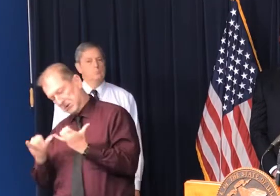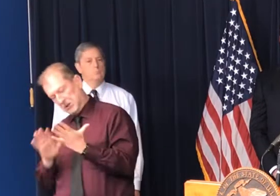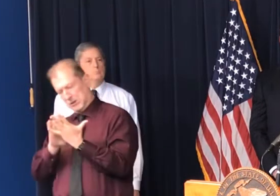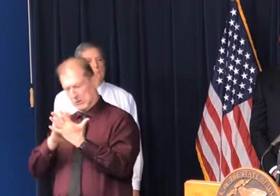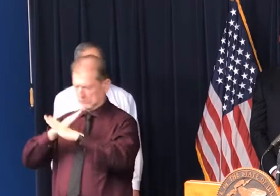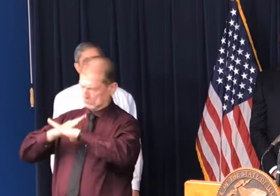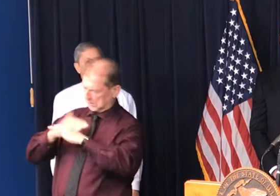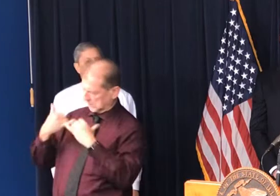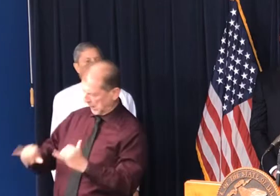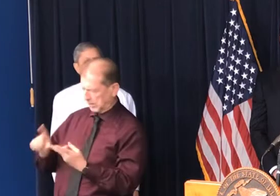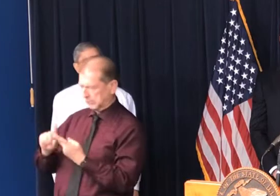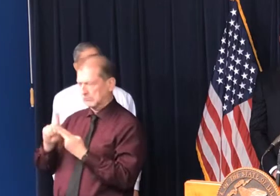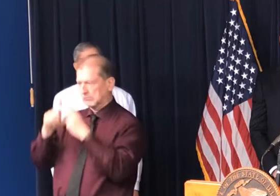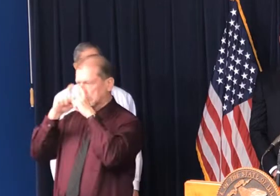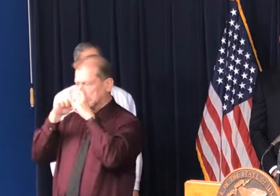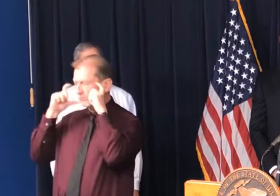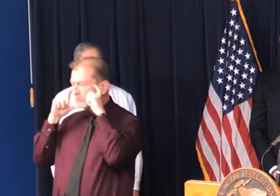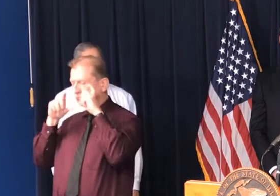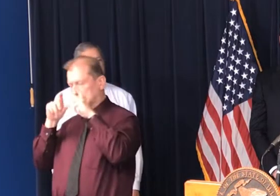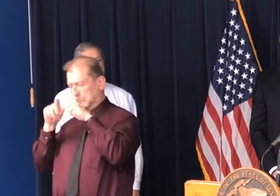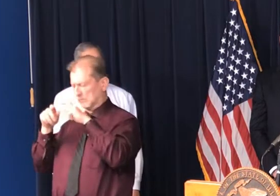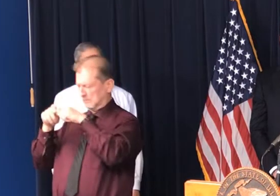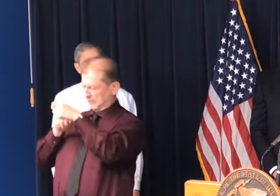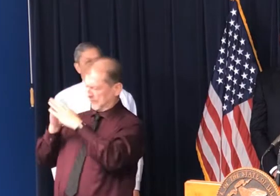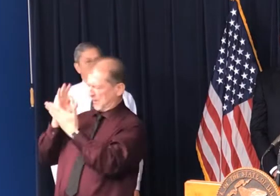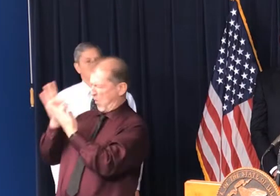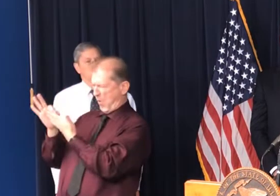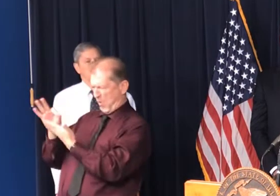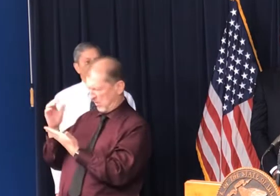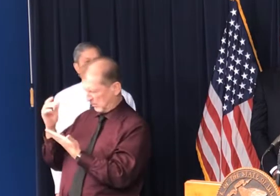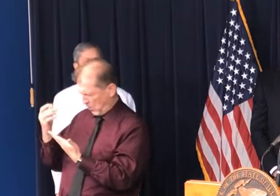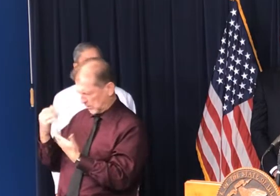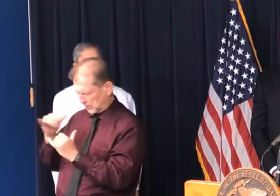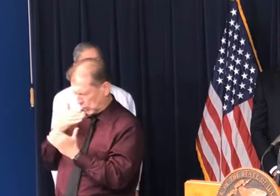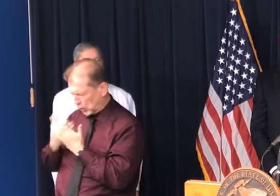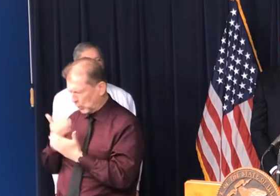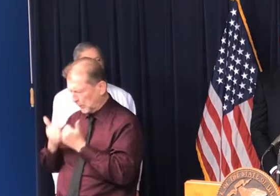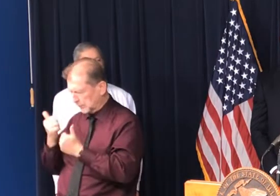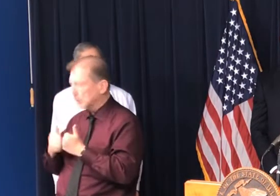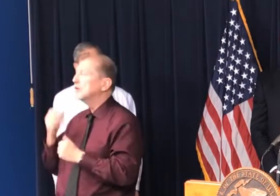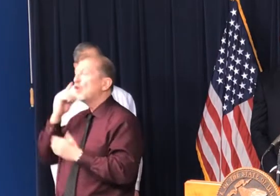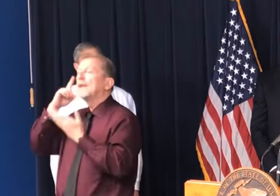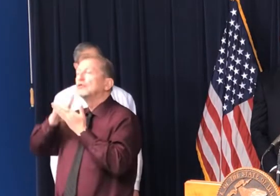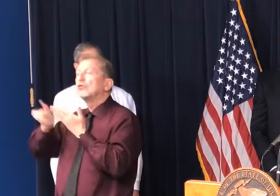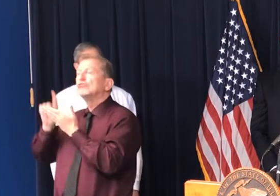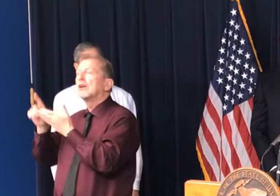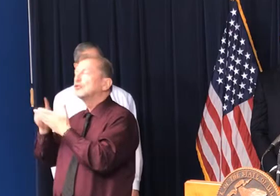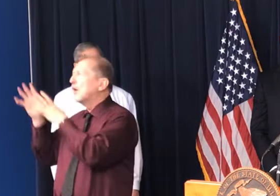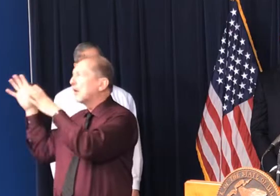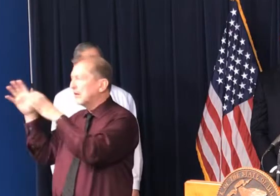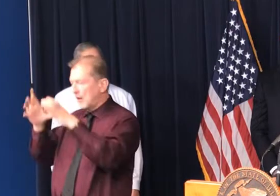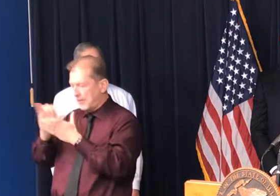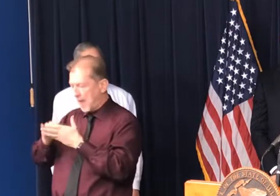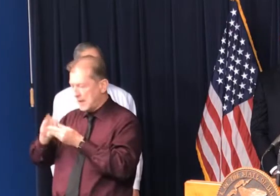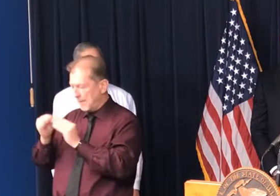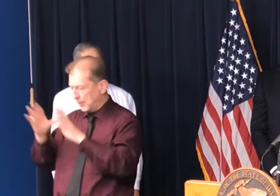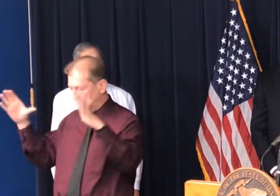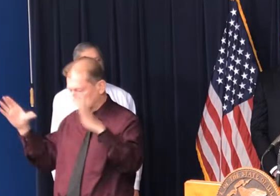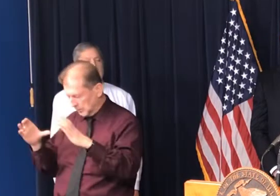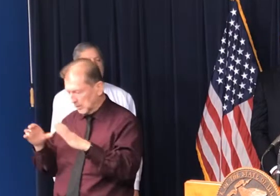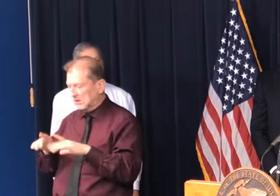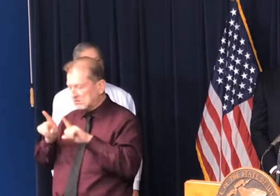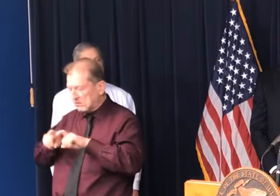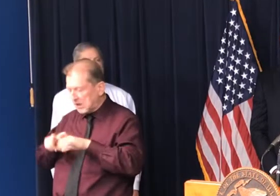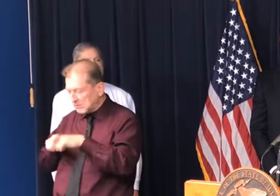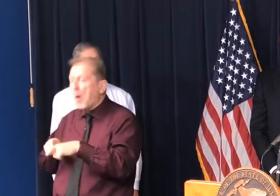still functional. And if in fact the lot number has been checked, that means that all of the equipment that was made under that same batch